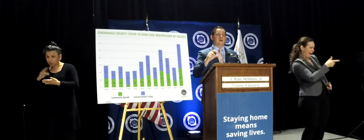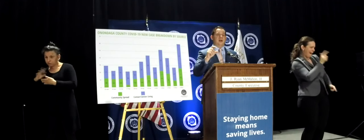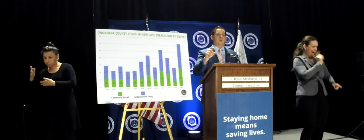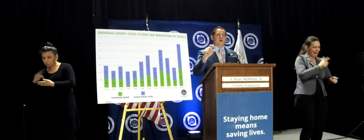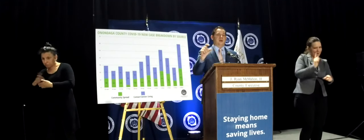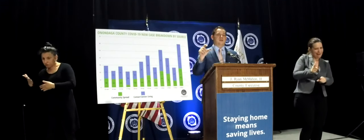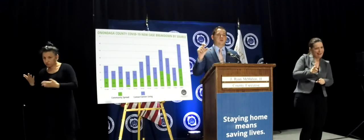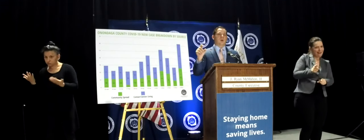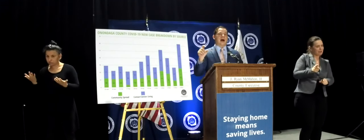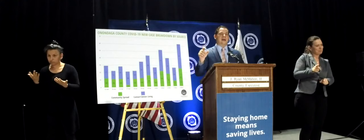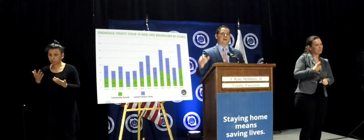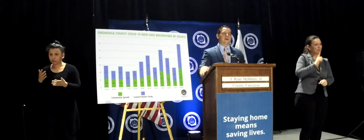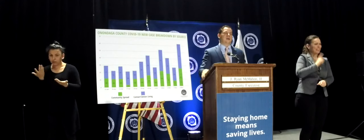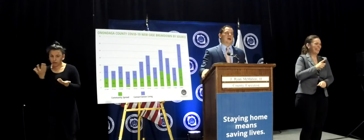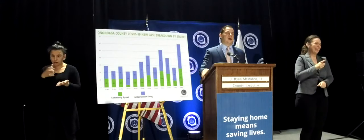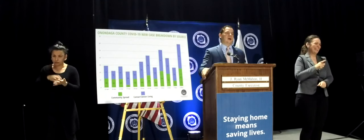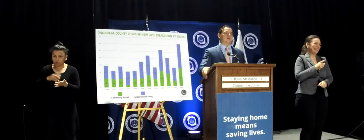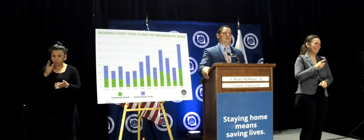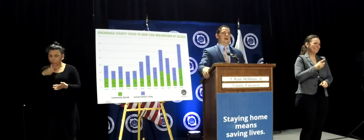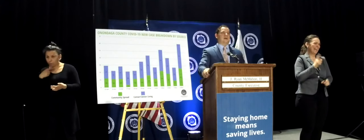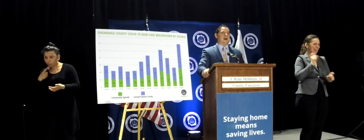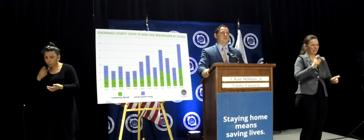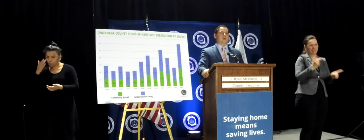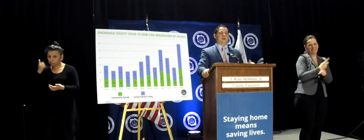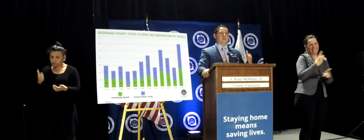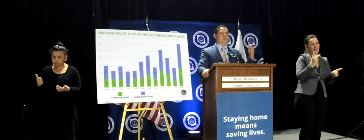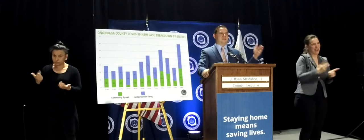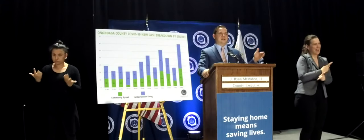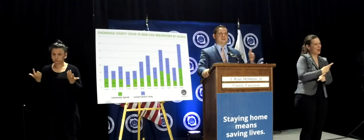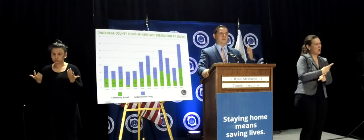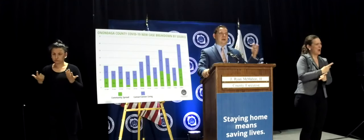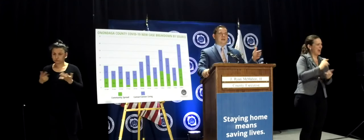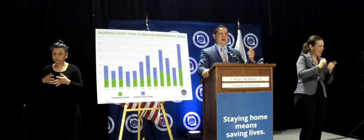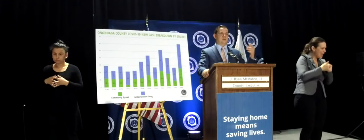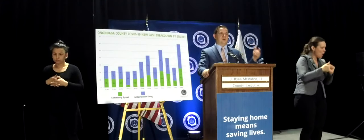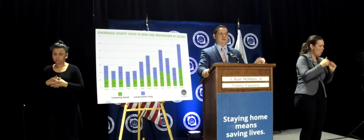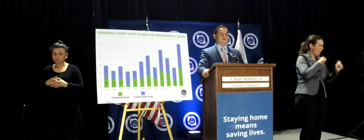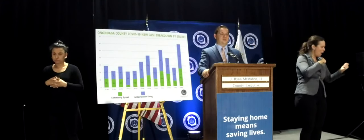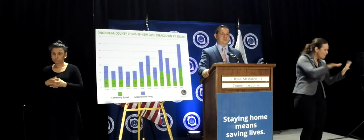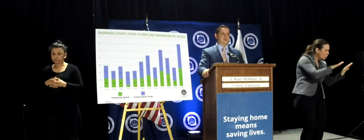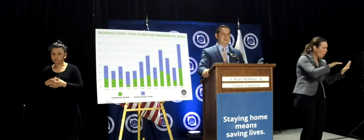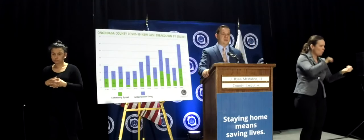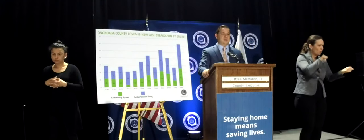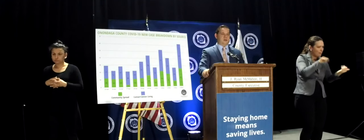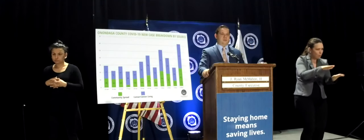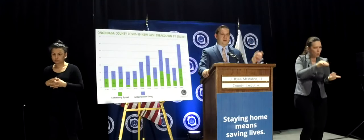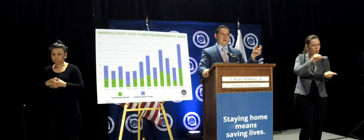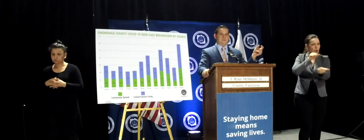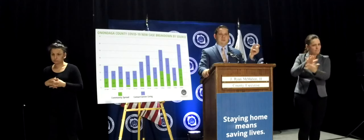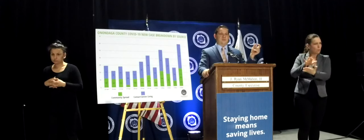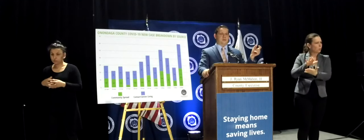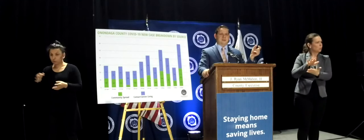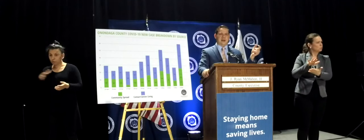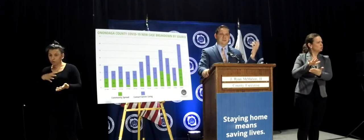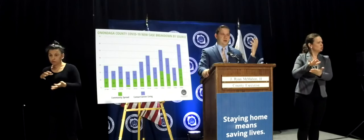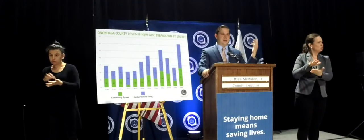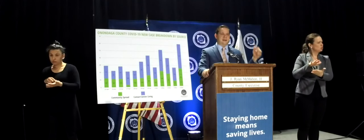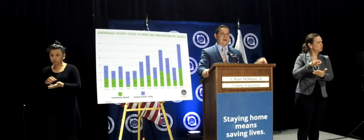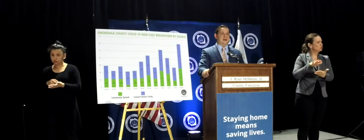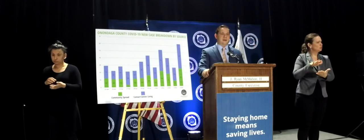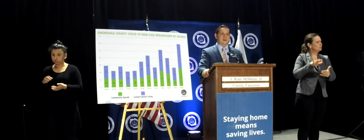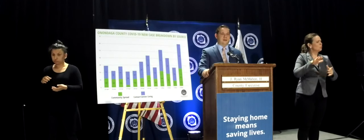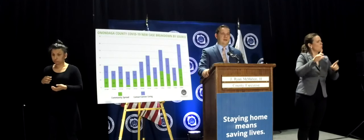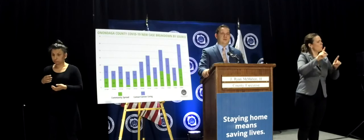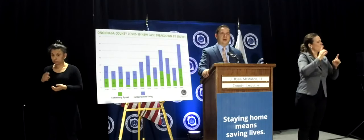done and where it is and why. I read about more tests coming online with all these facilities. It'll be very difficult to capture all